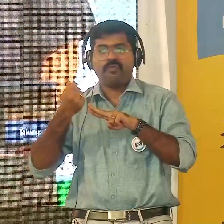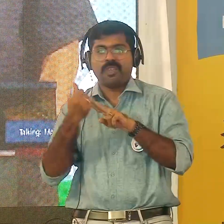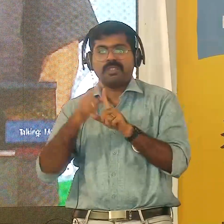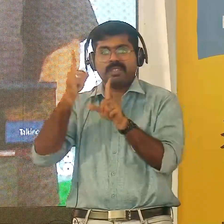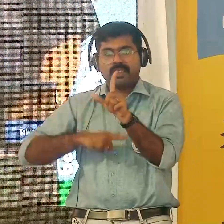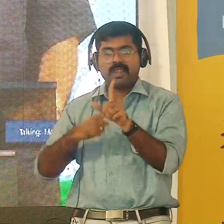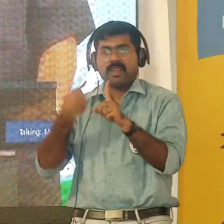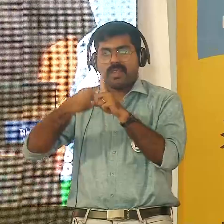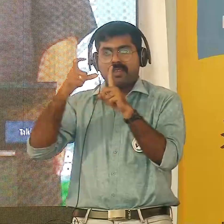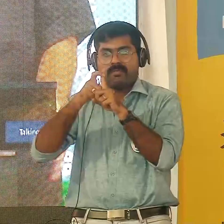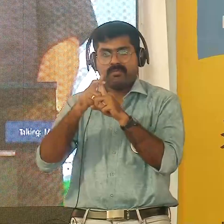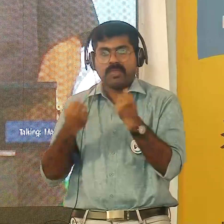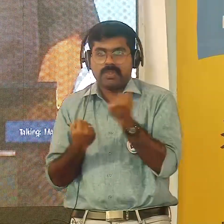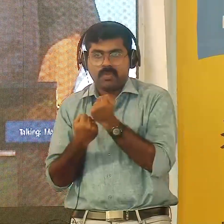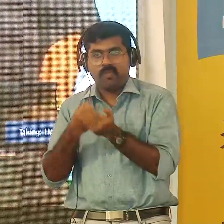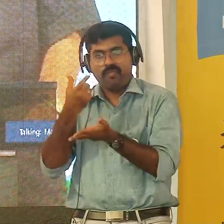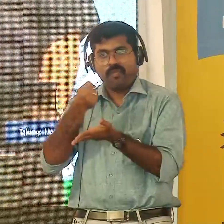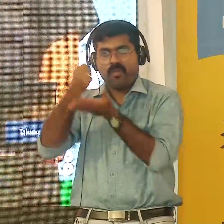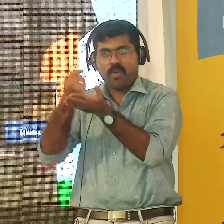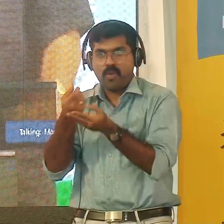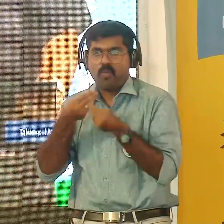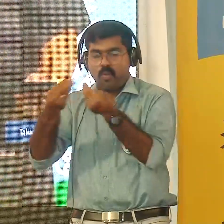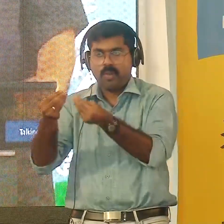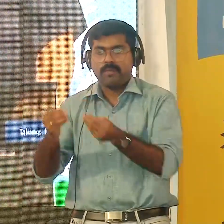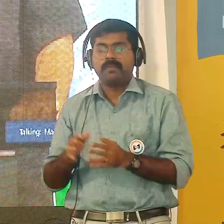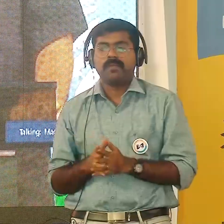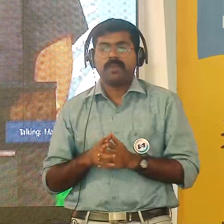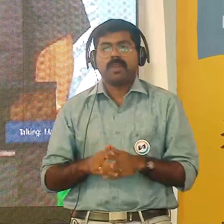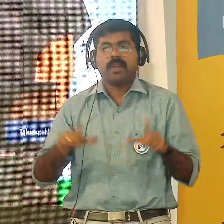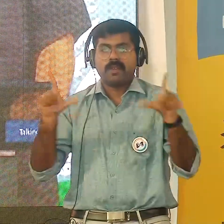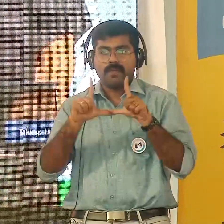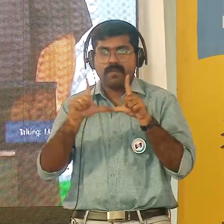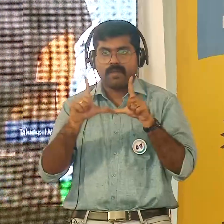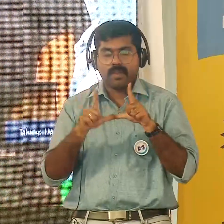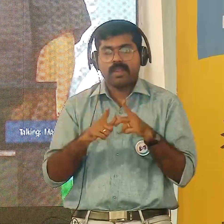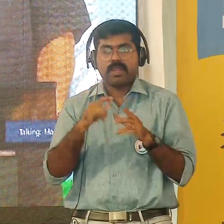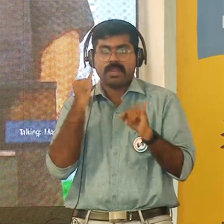Kasaragod package earlier. Now there are a Wayanad and an